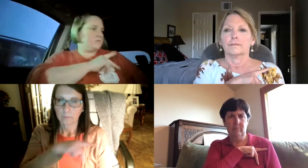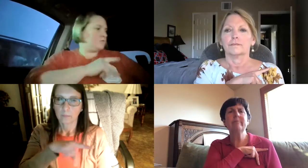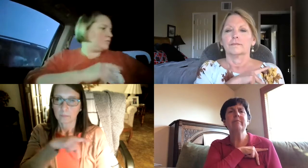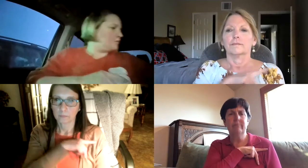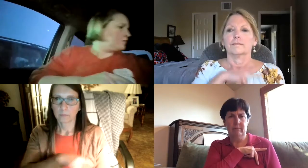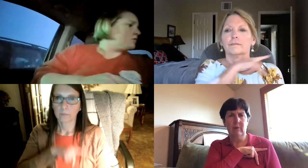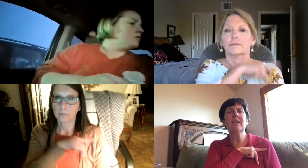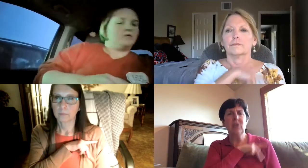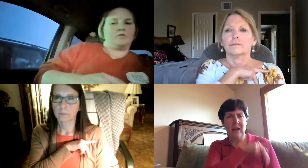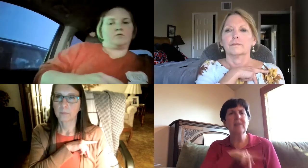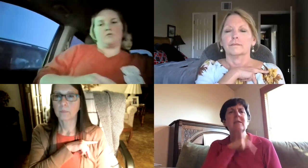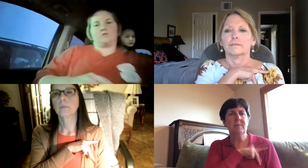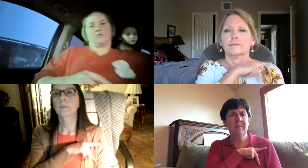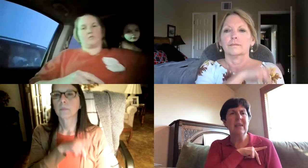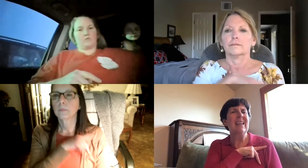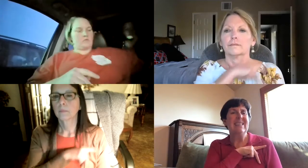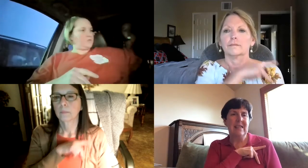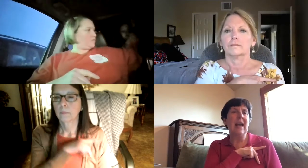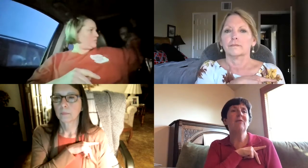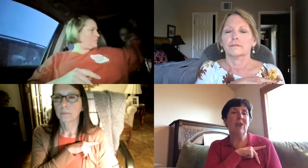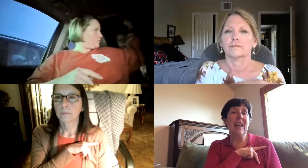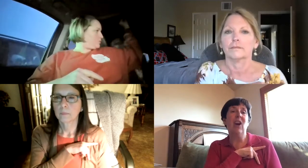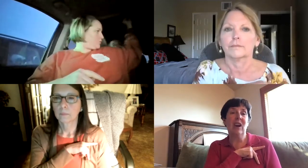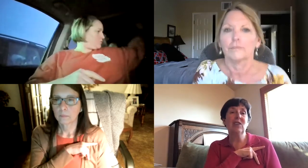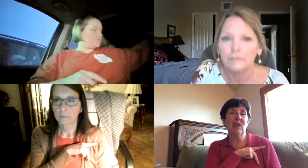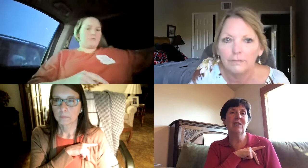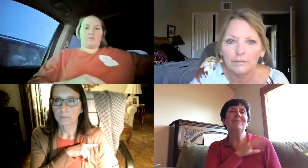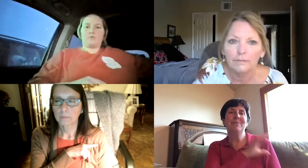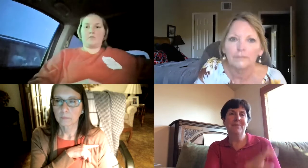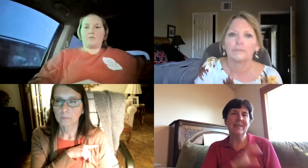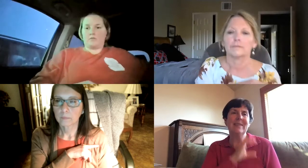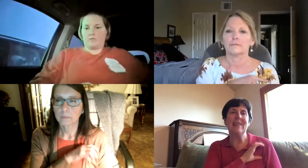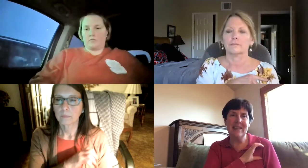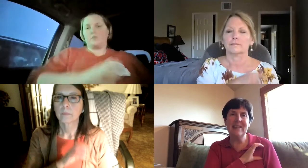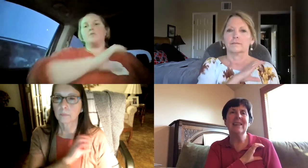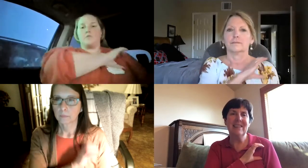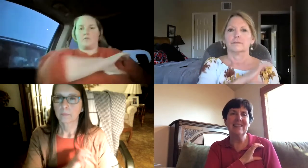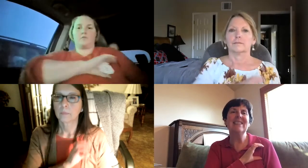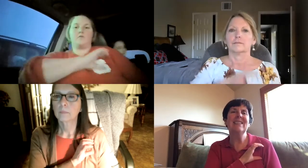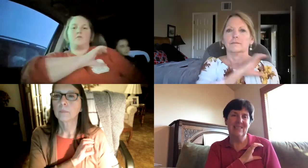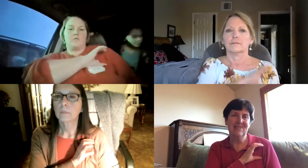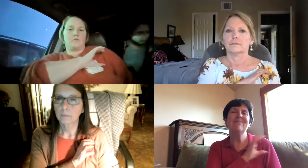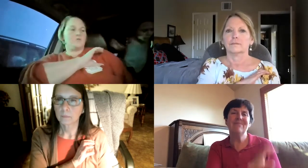circled on the chest. Sign for character, C.